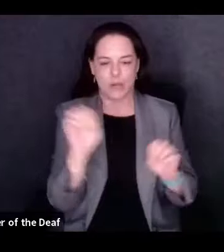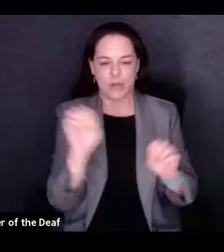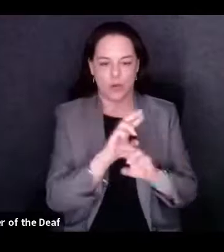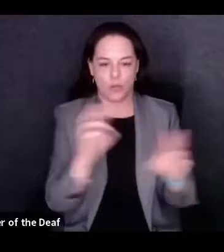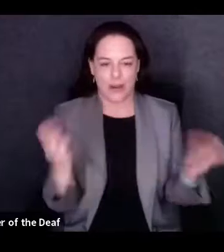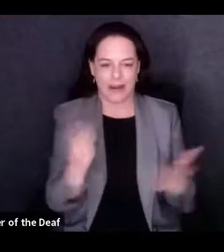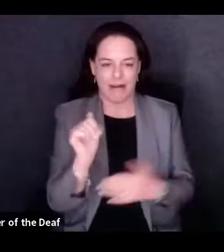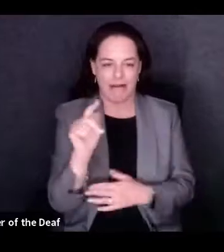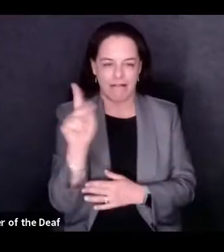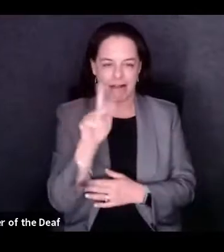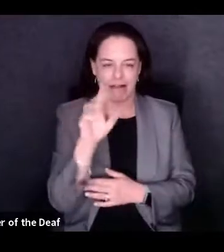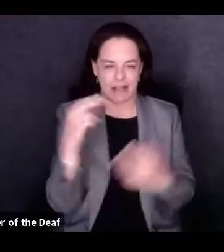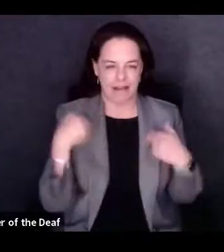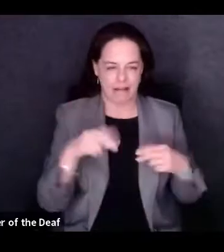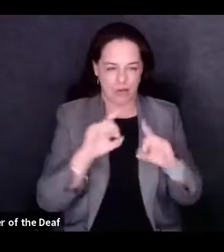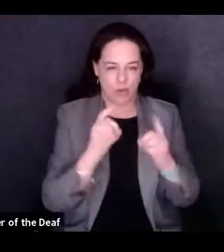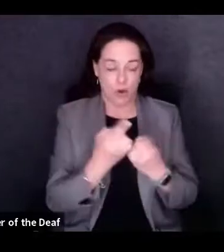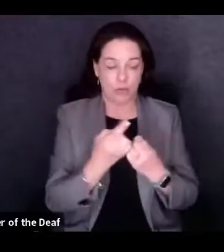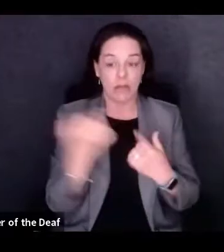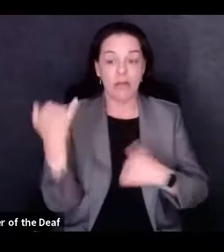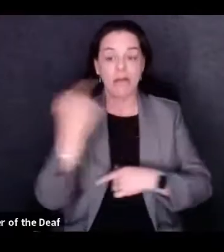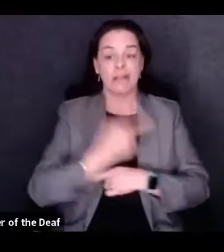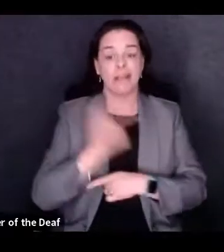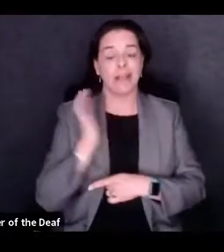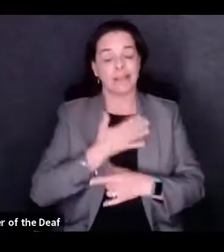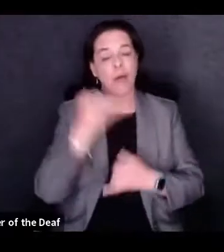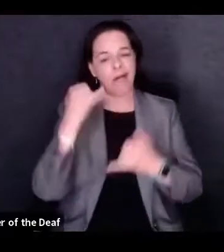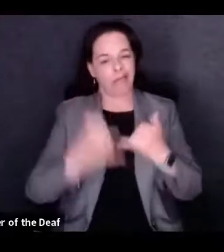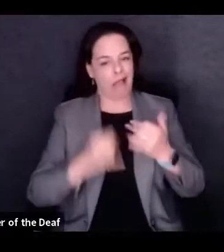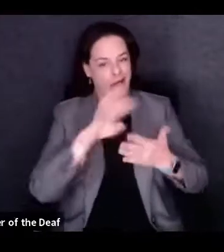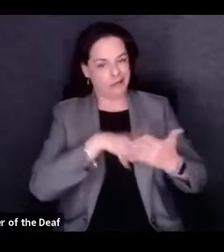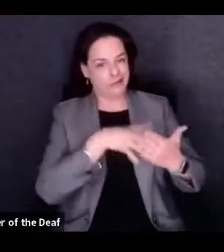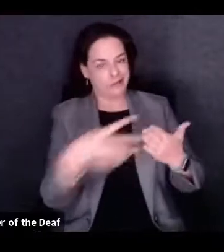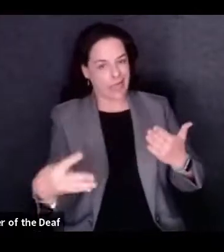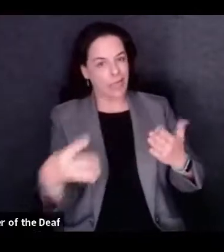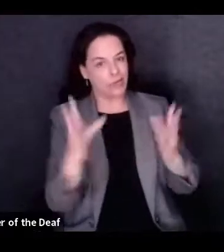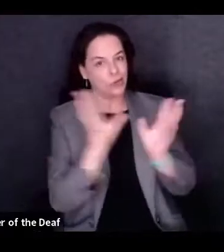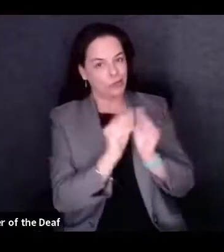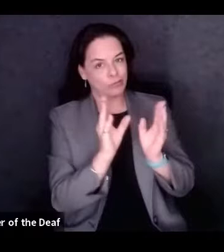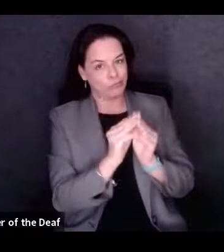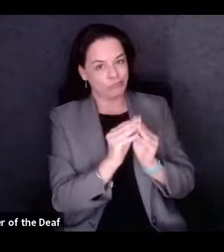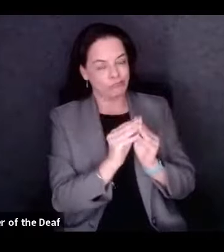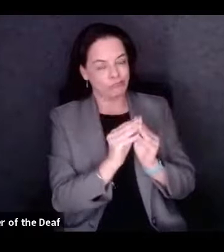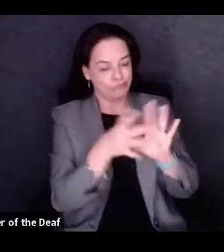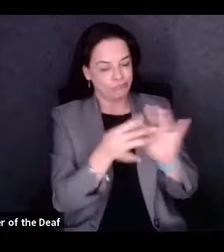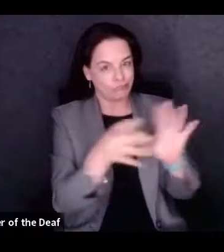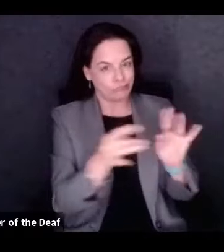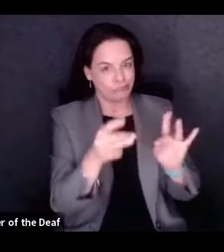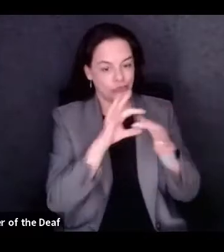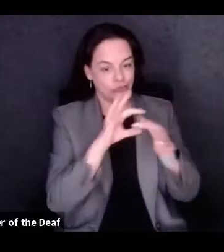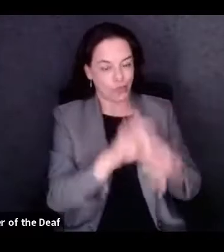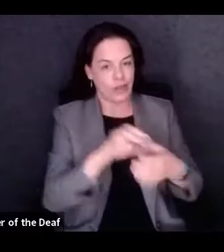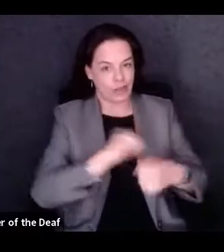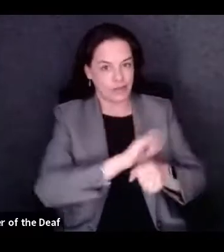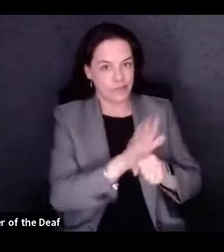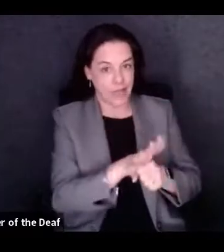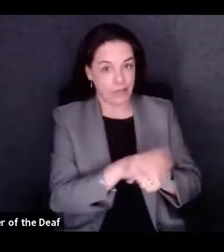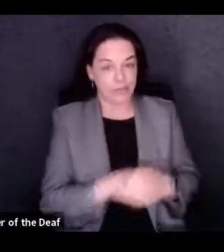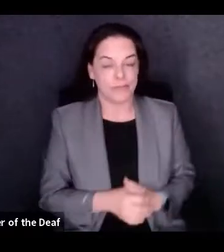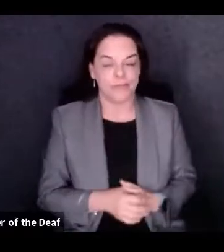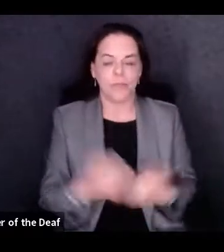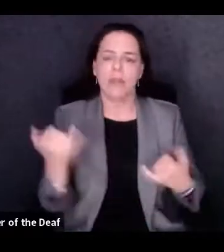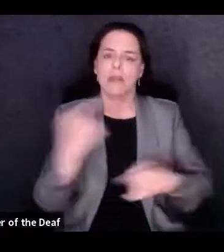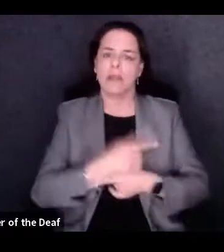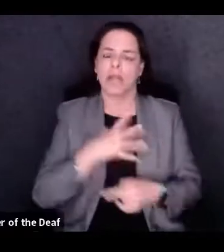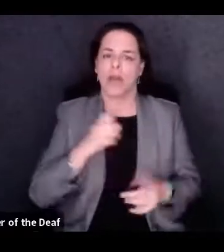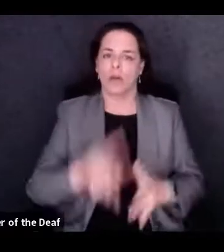Department. Today is our last scheduled media briefing related to the pandemic. I want to start today by